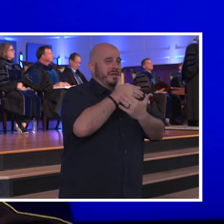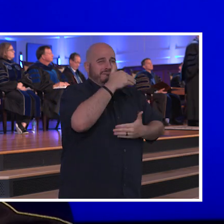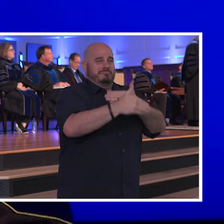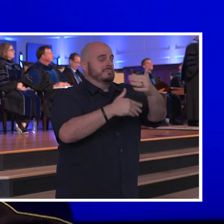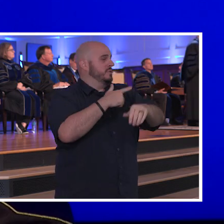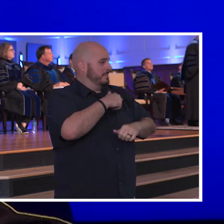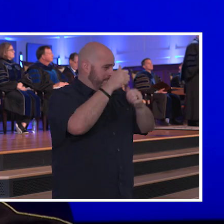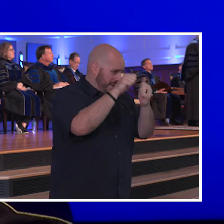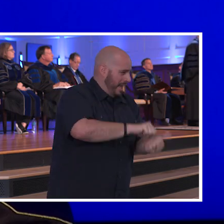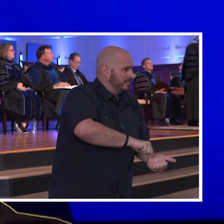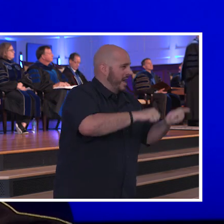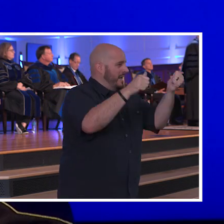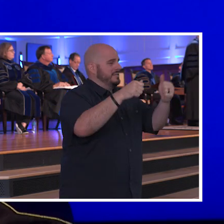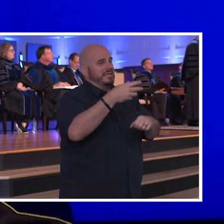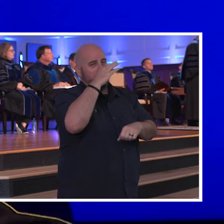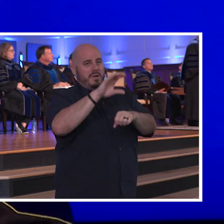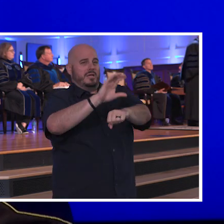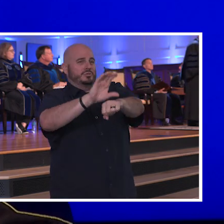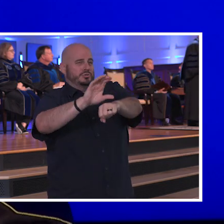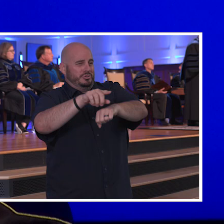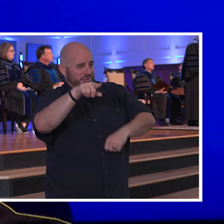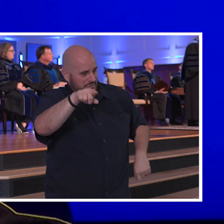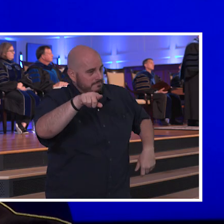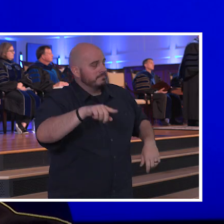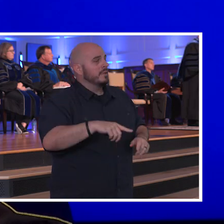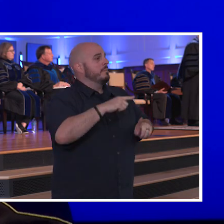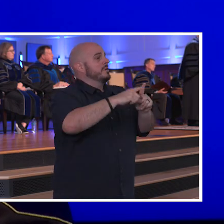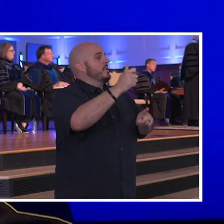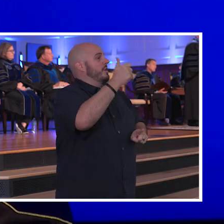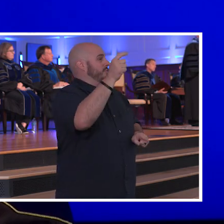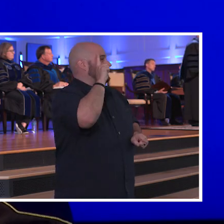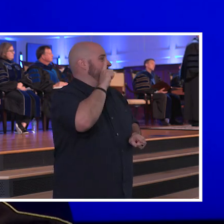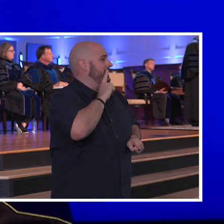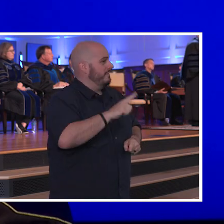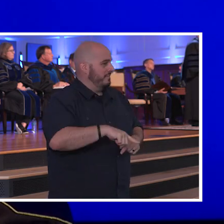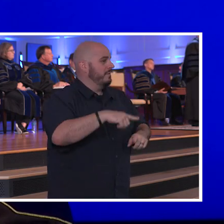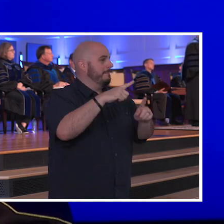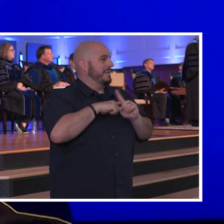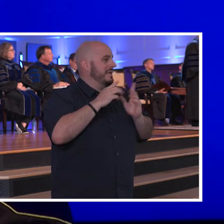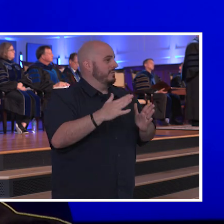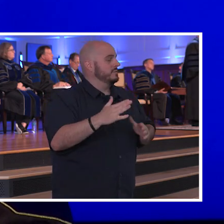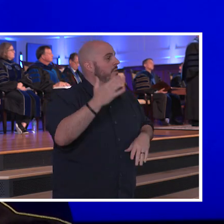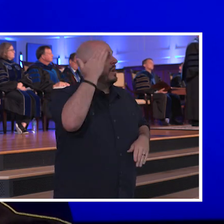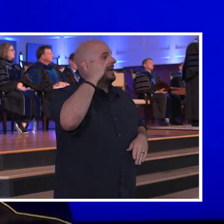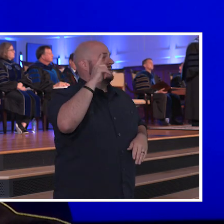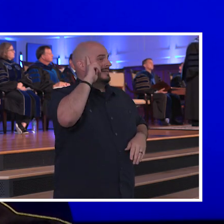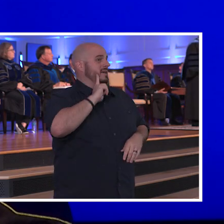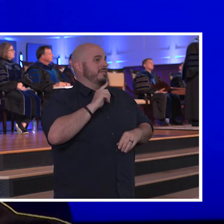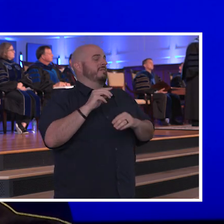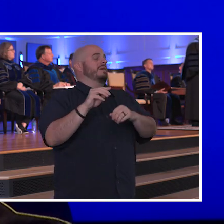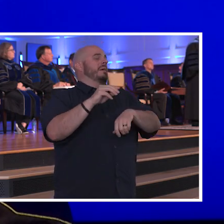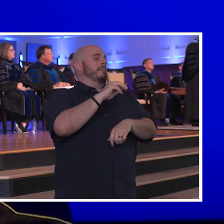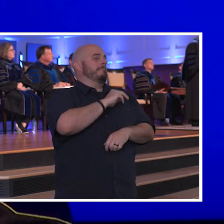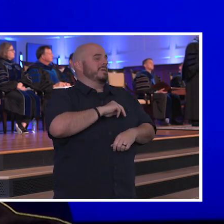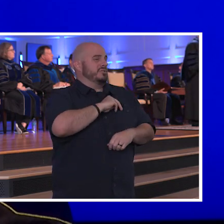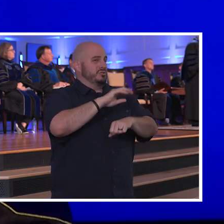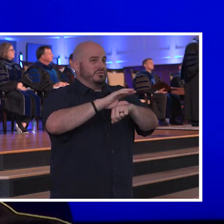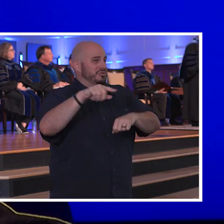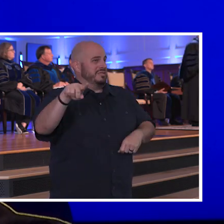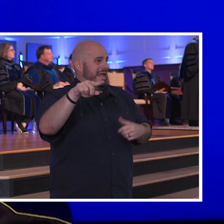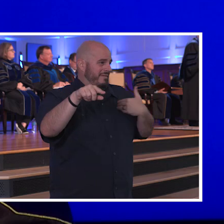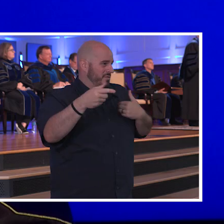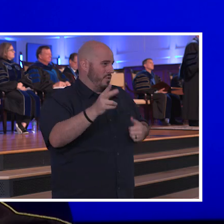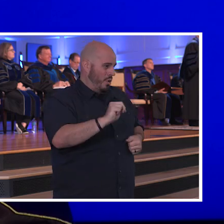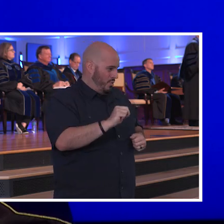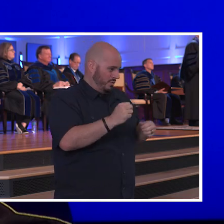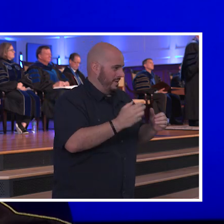church nearby, along with other deaf believers, since the deaf missionary church didn't have their own baptistry. And